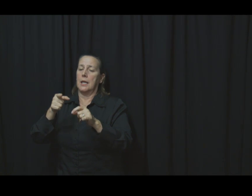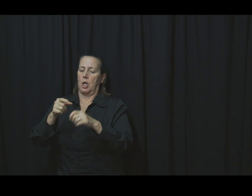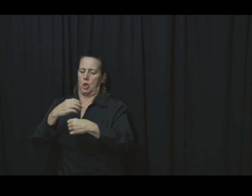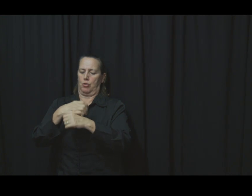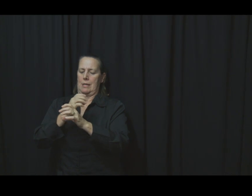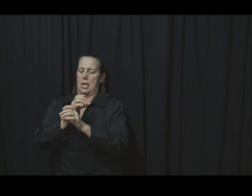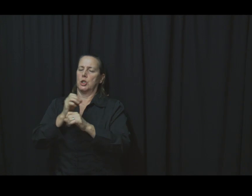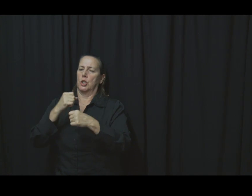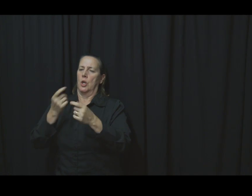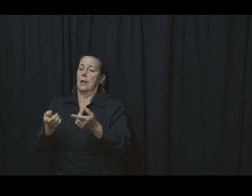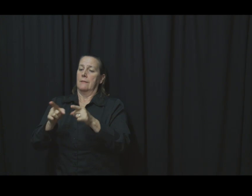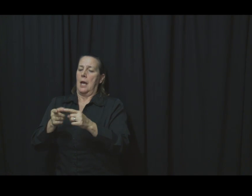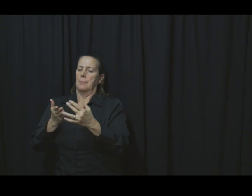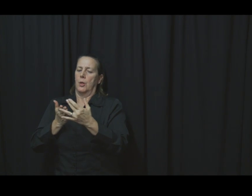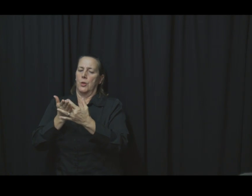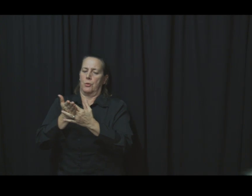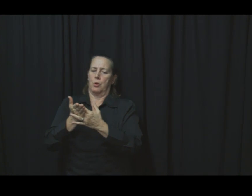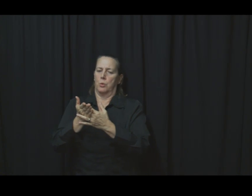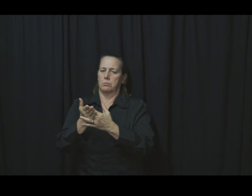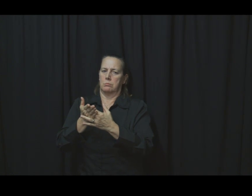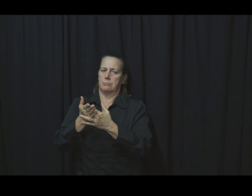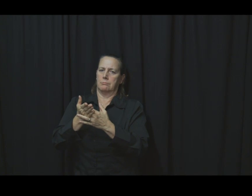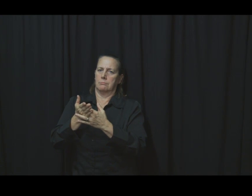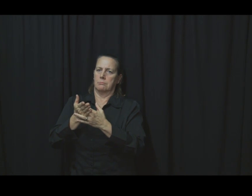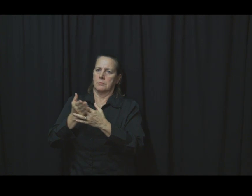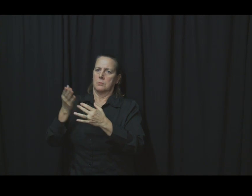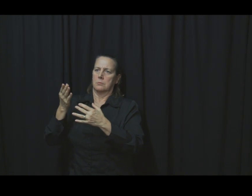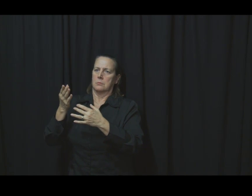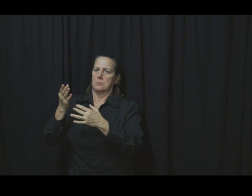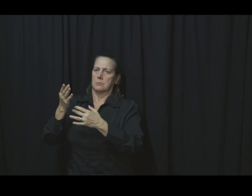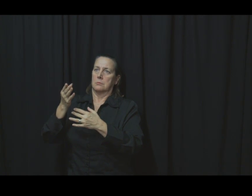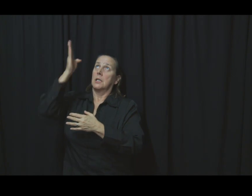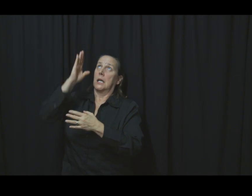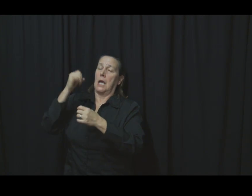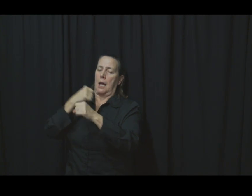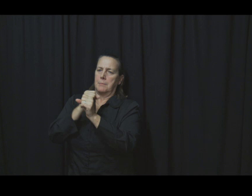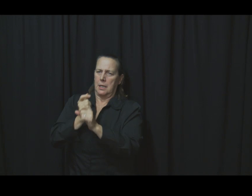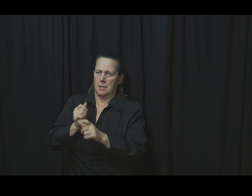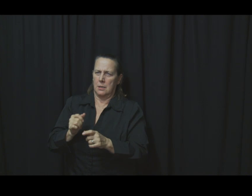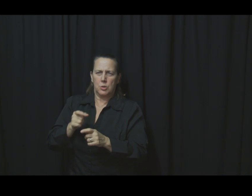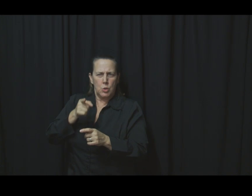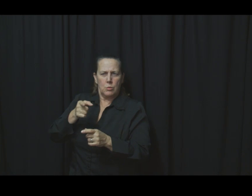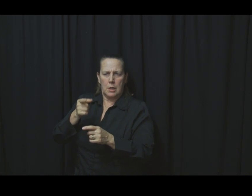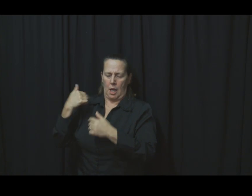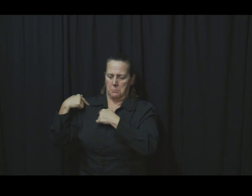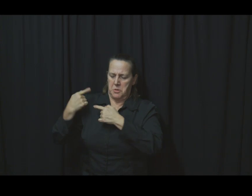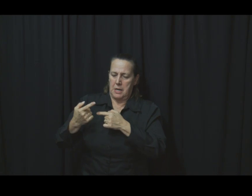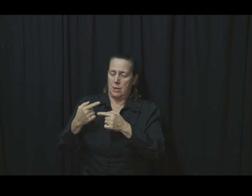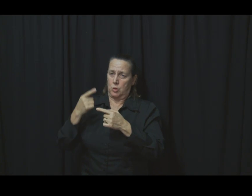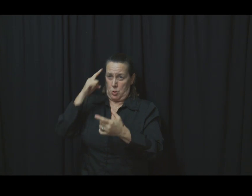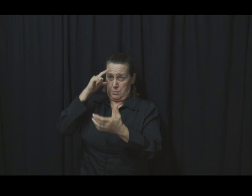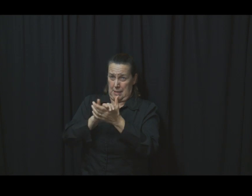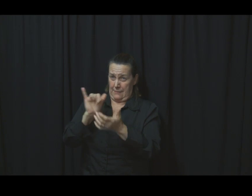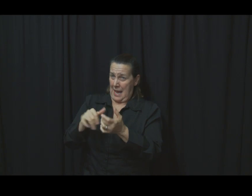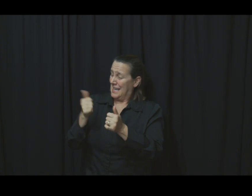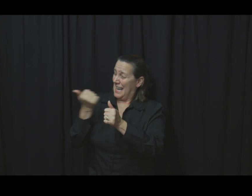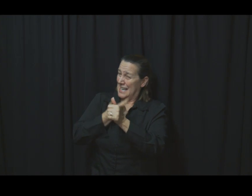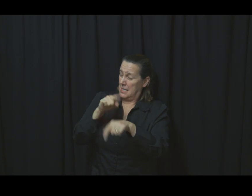I think I thought, but let me introduce these ideas for Mr. Ham to comment. The